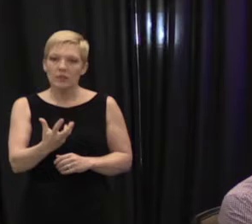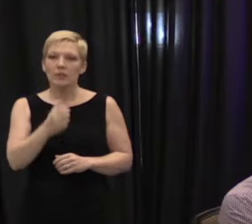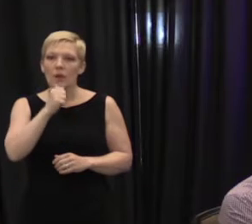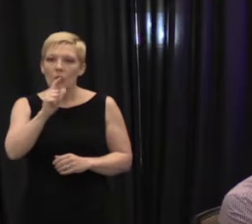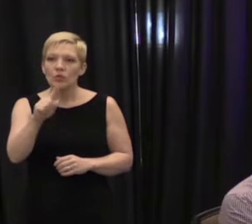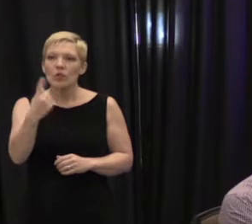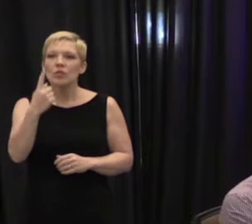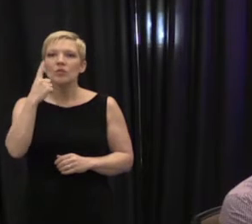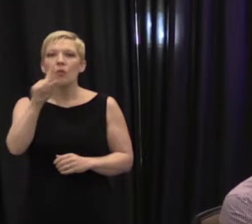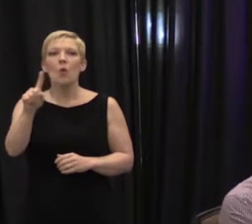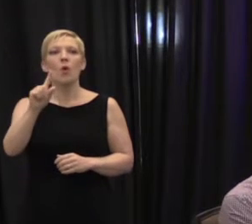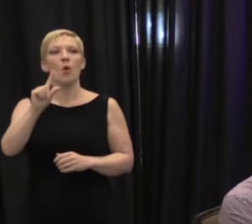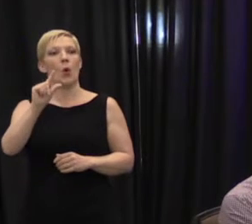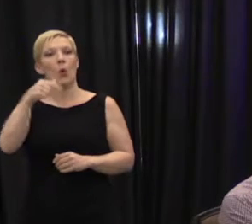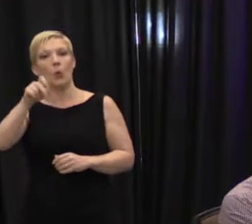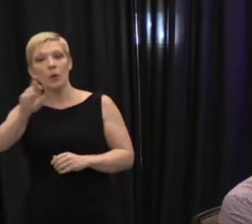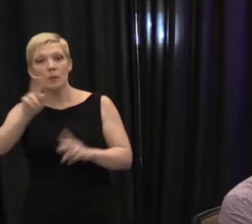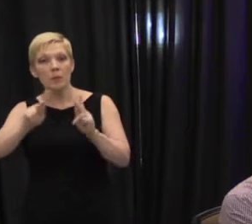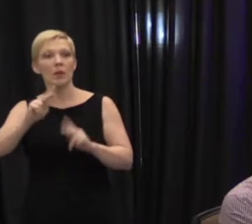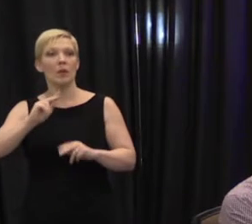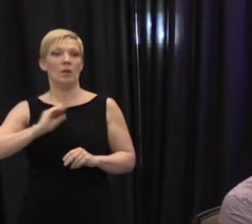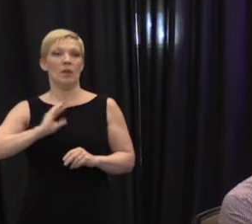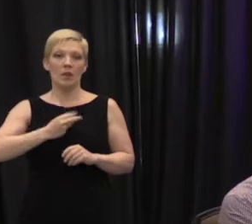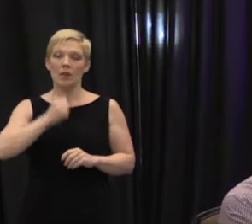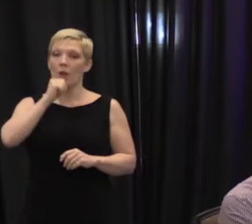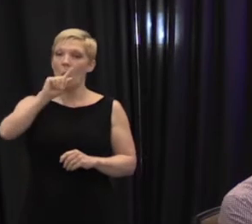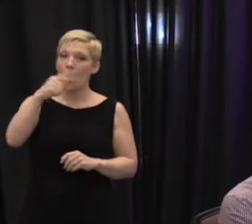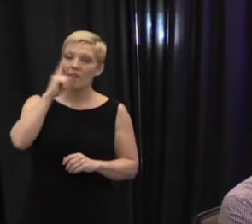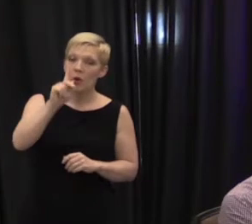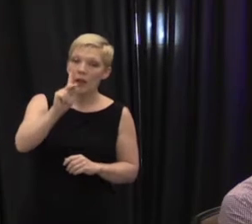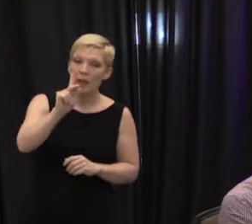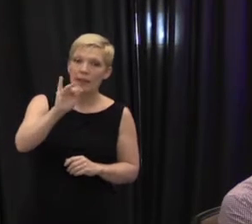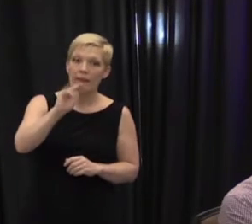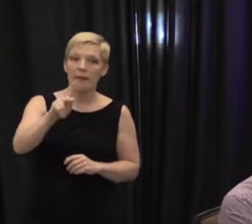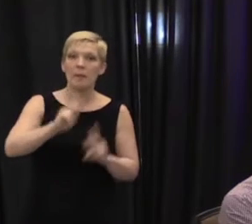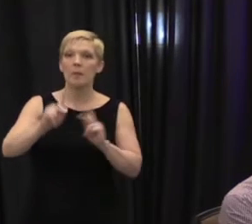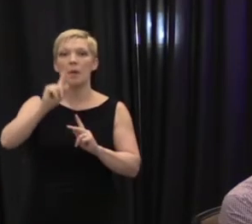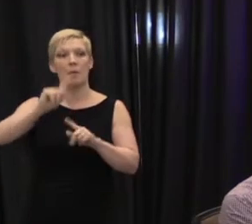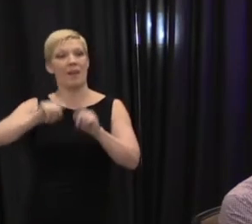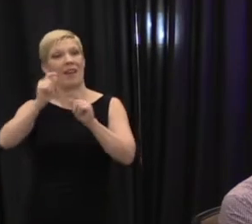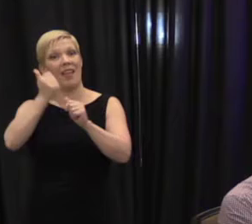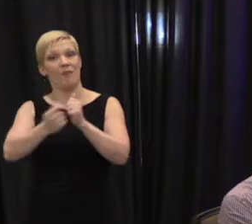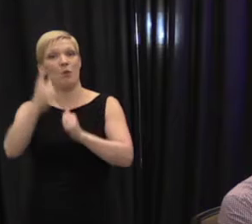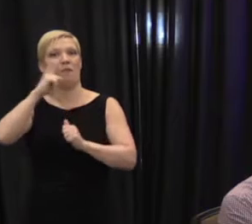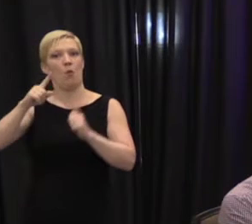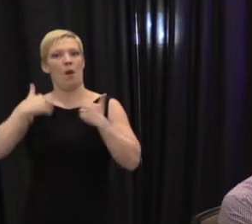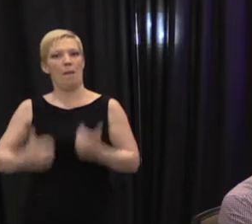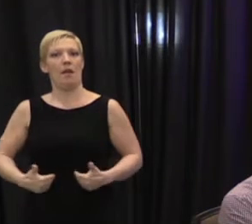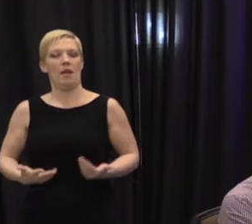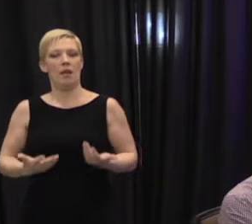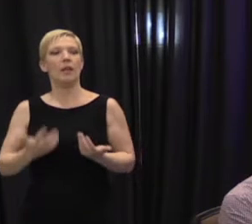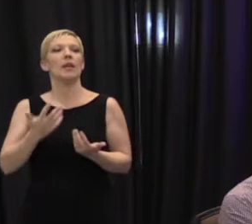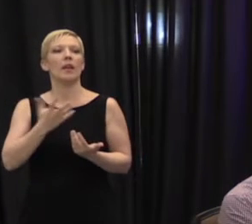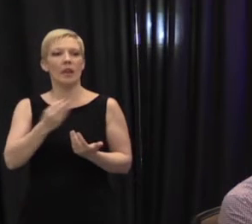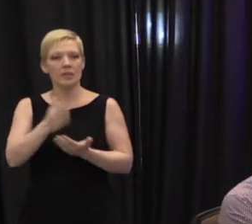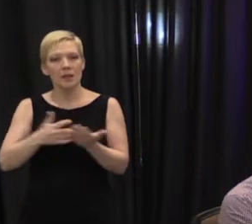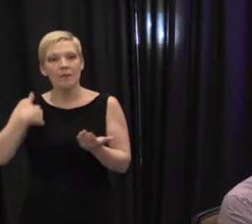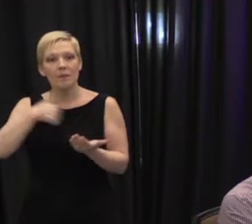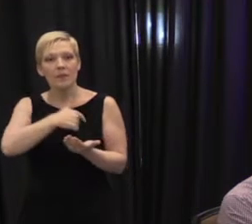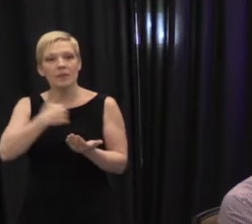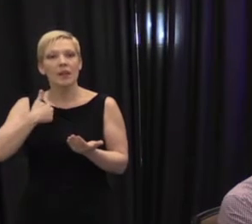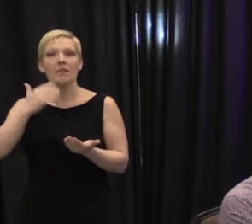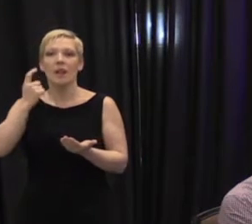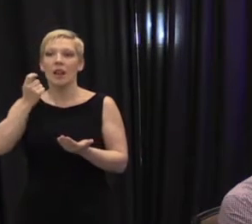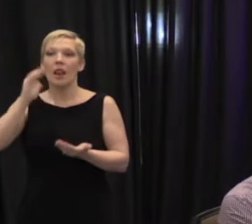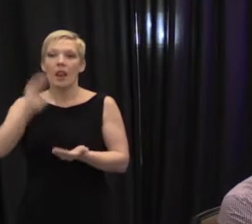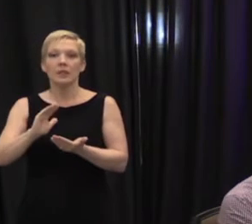queer people and not only for trans people and not only for kinky people, but for anyone with a body. And some of us just kind of have a little less choice in whether we embark